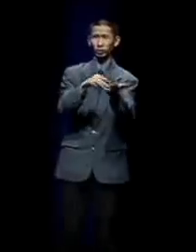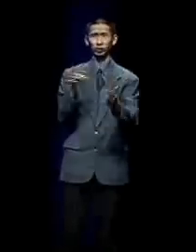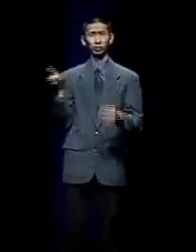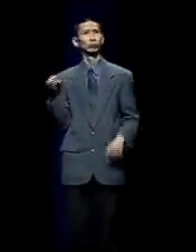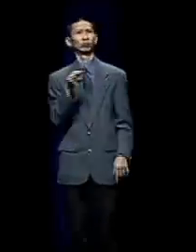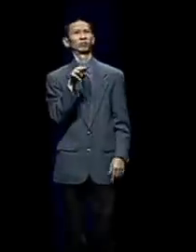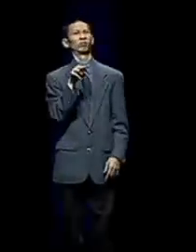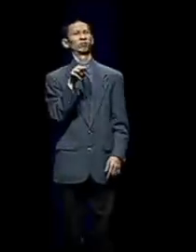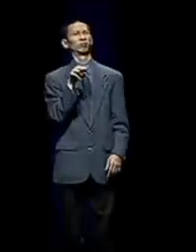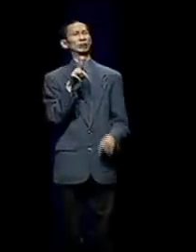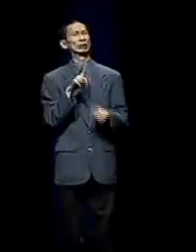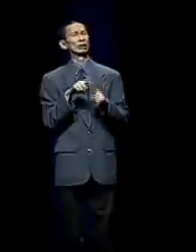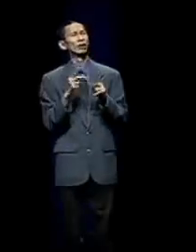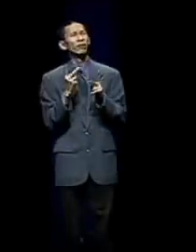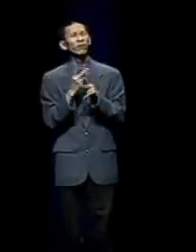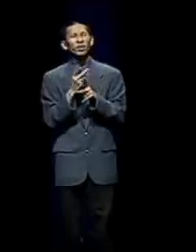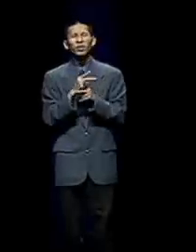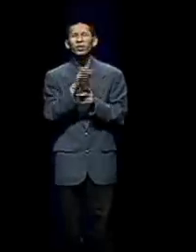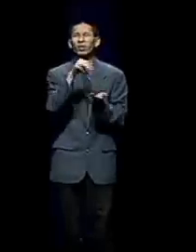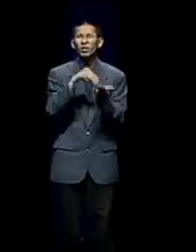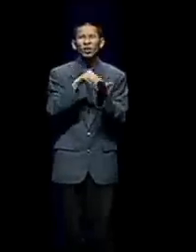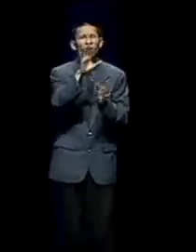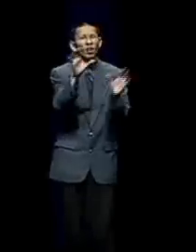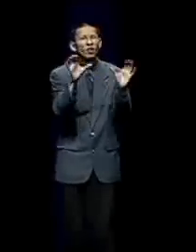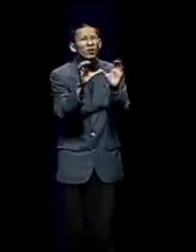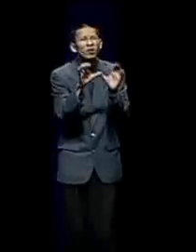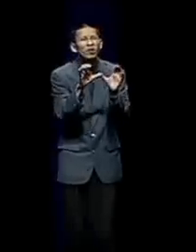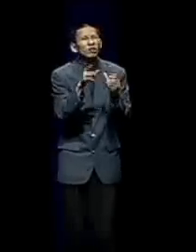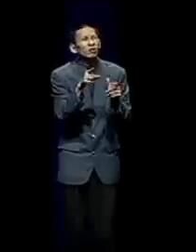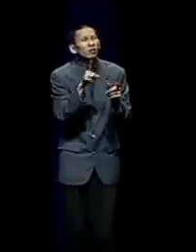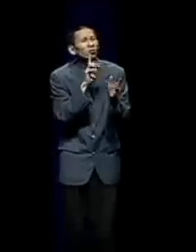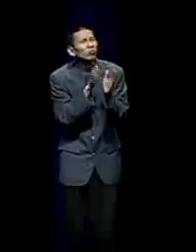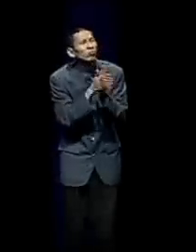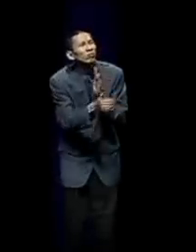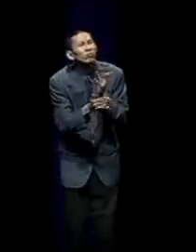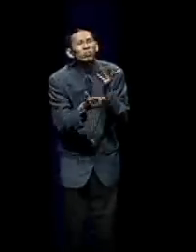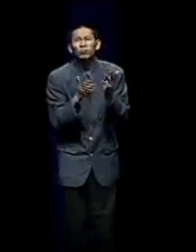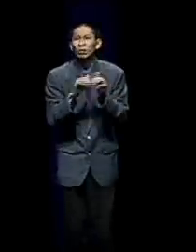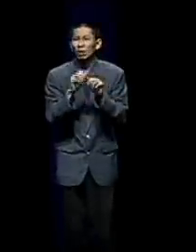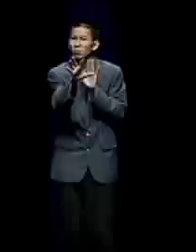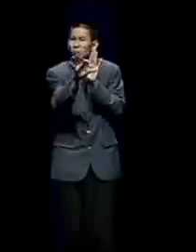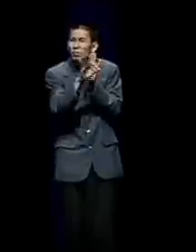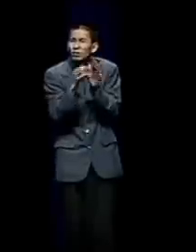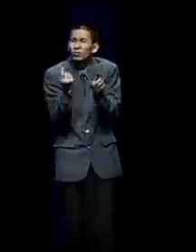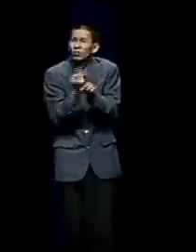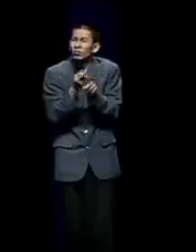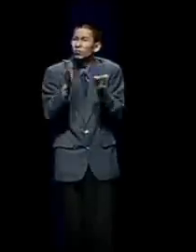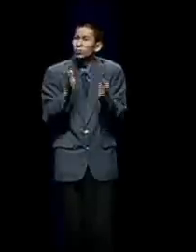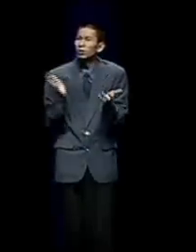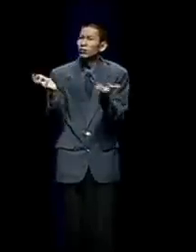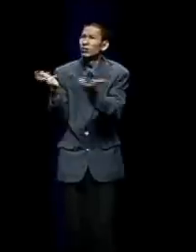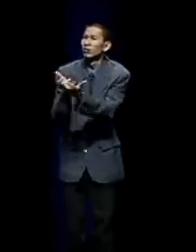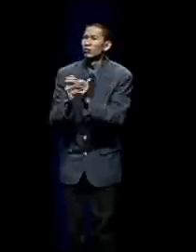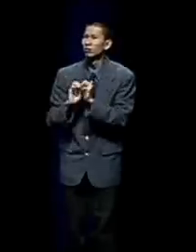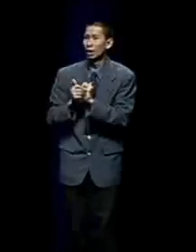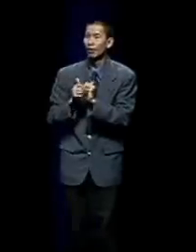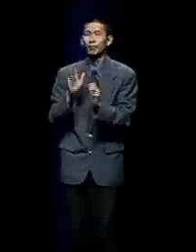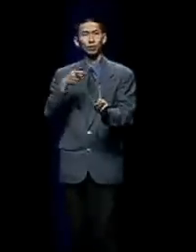what the doctor's credentials are, how do you know that you got the right person? And ultimately, that's where value comes in. This is all